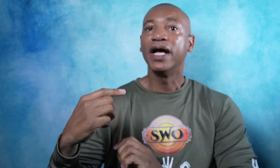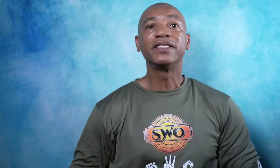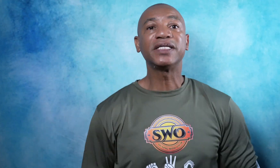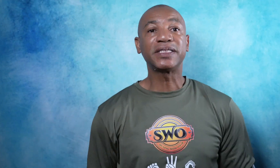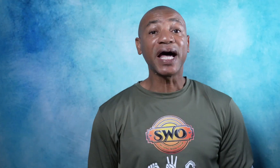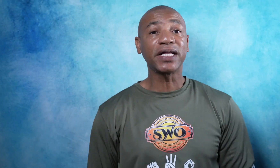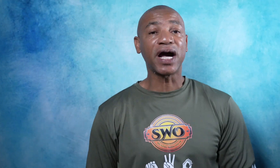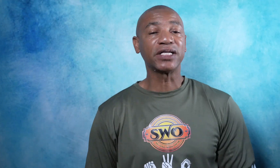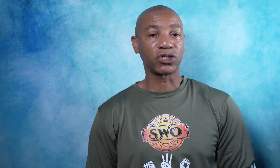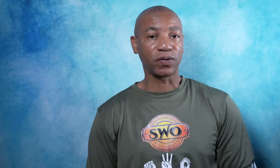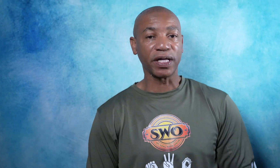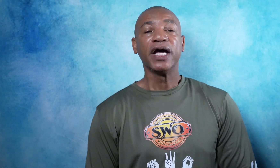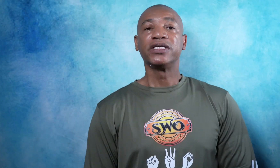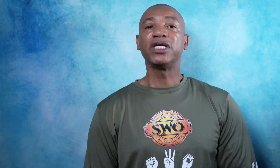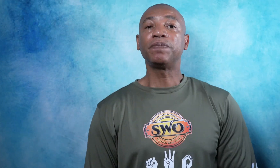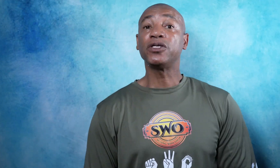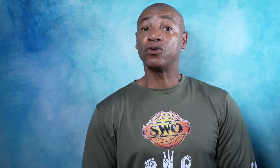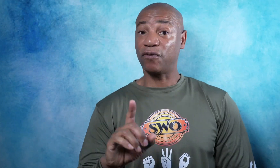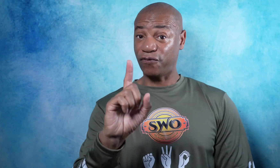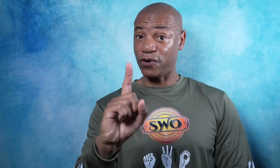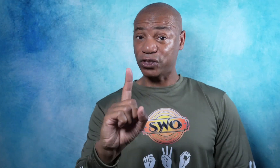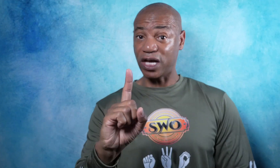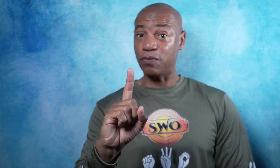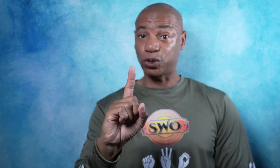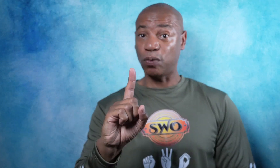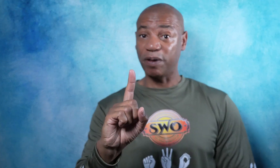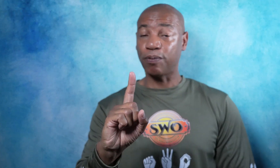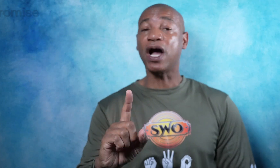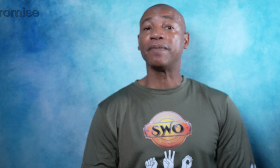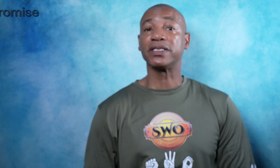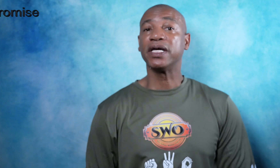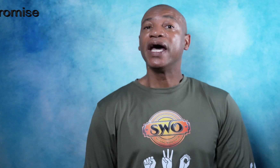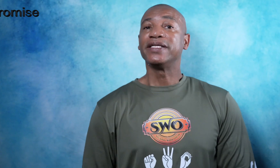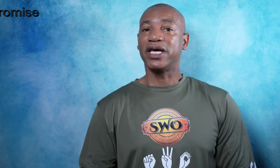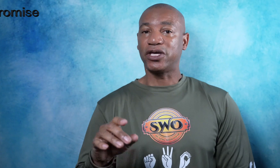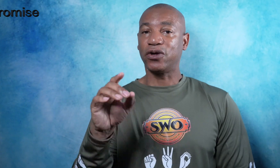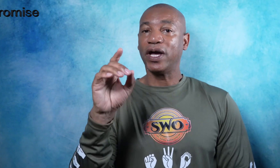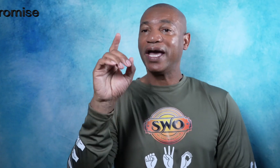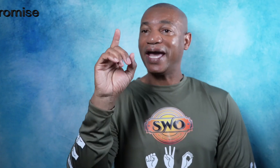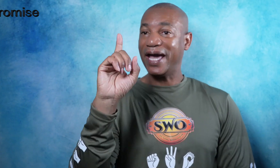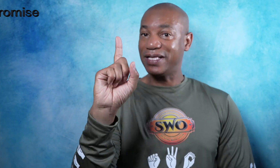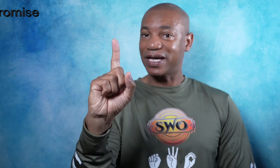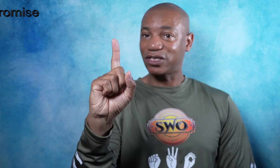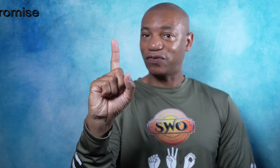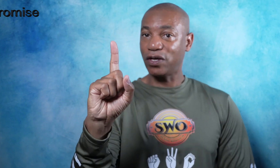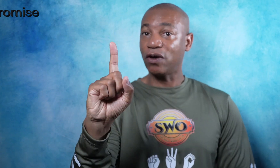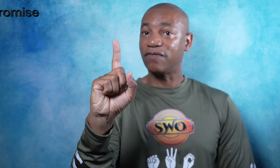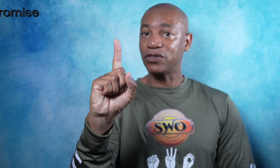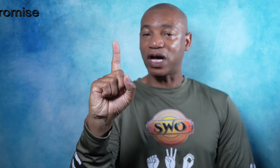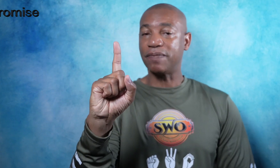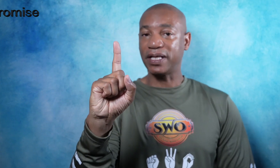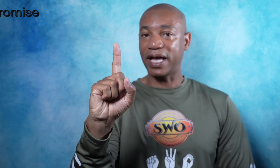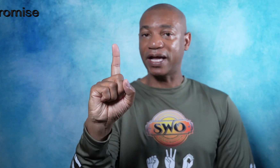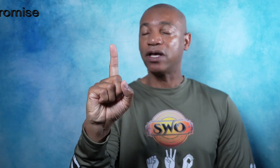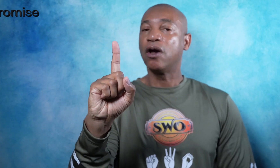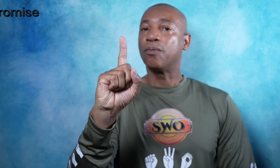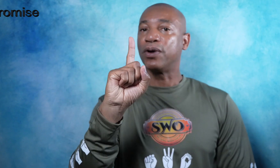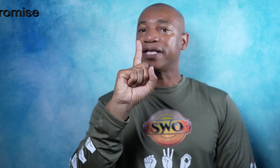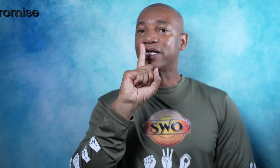To sign consecrate, simply do the first sign, which will be promise. Take your index finger of your dominant hand, bring that